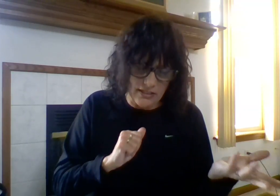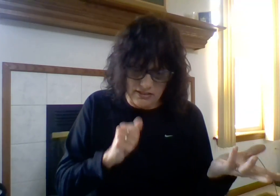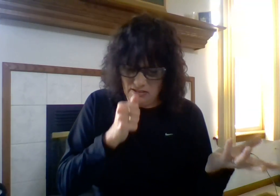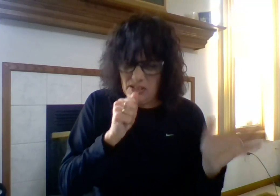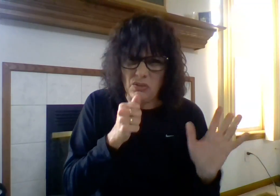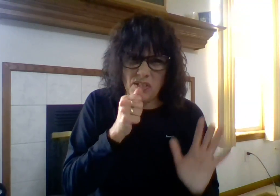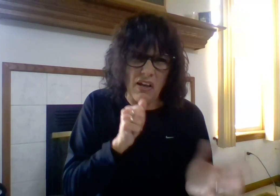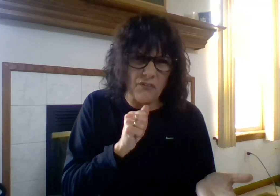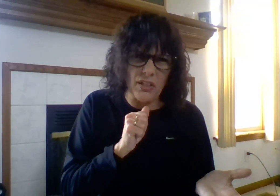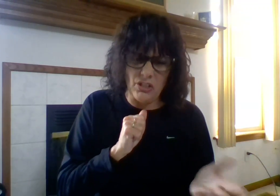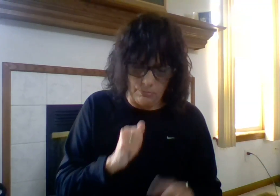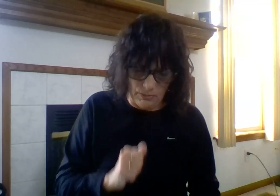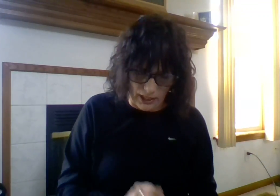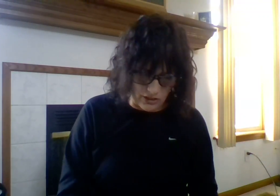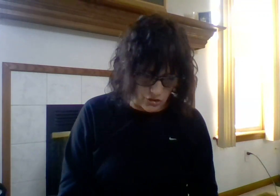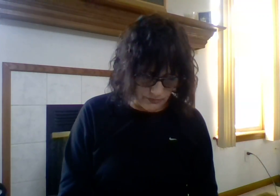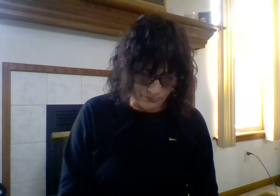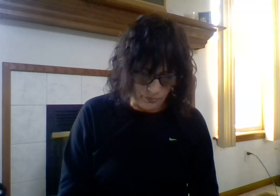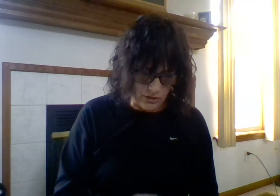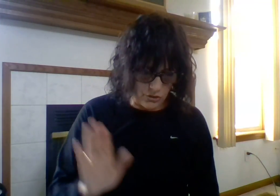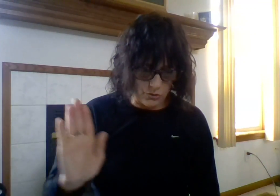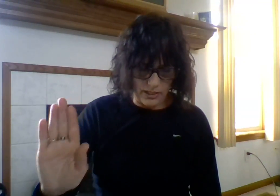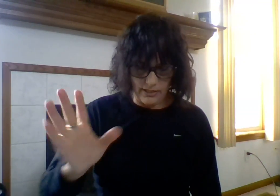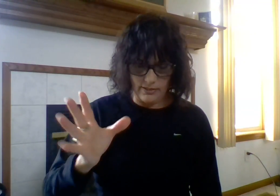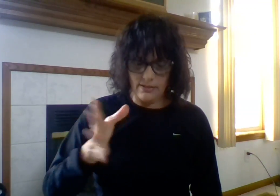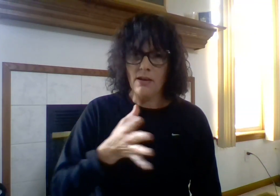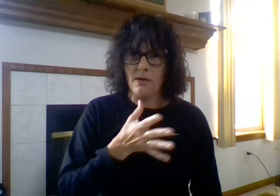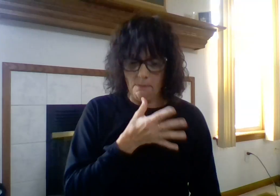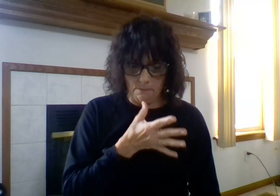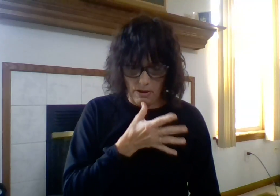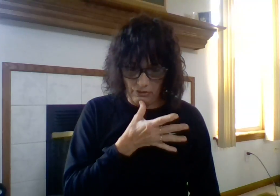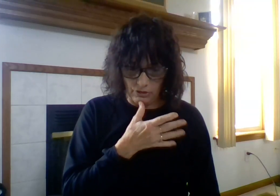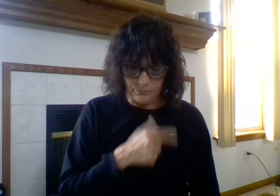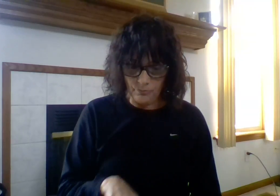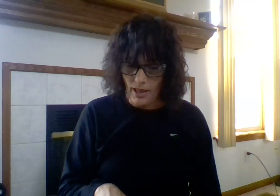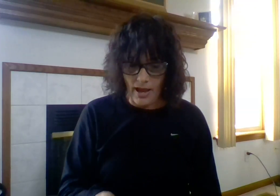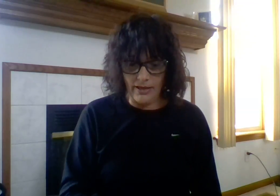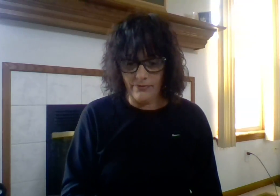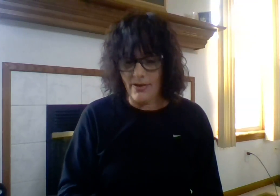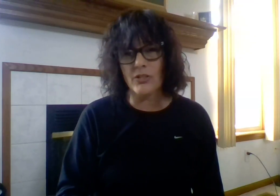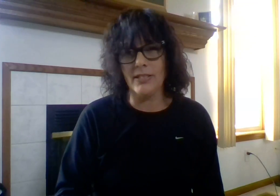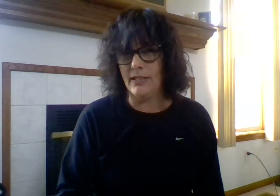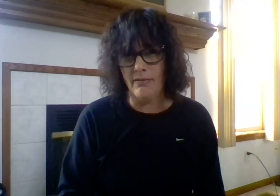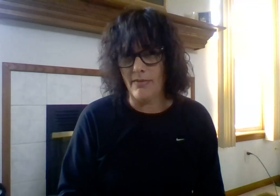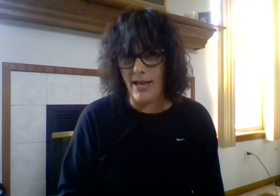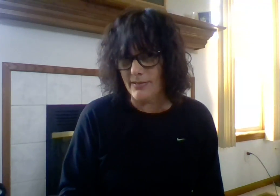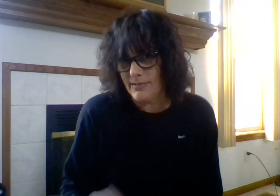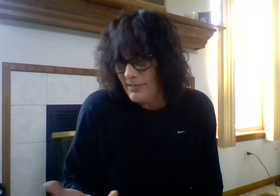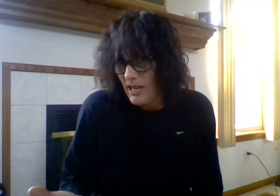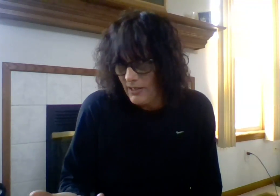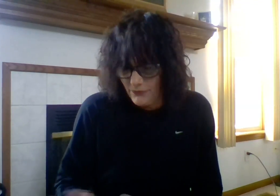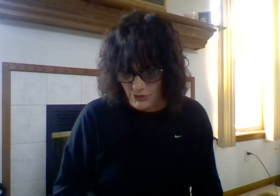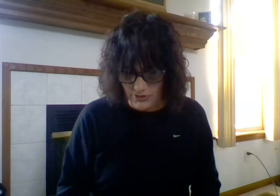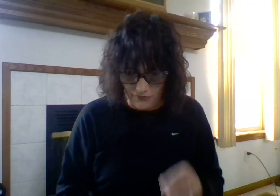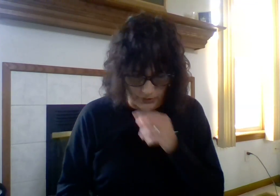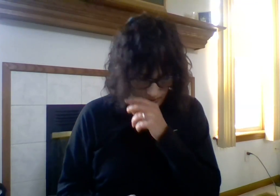tolerate, suffering, to be patient, to his mother. I have never seen that sign for suffering.